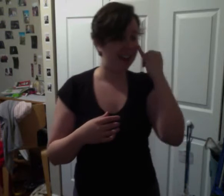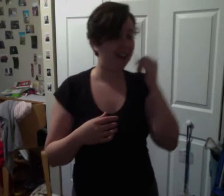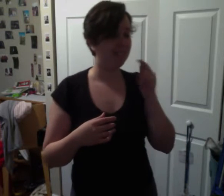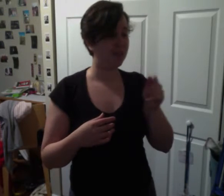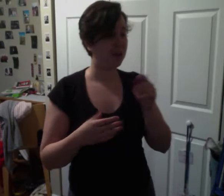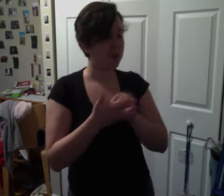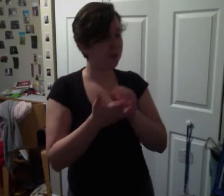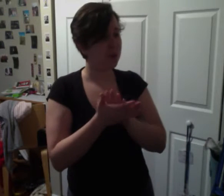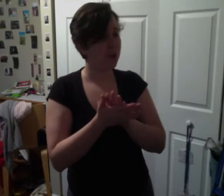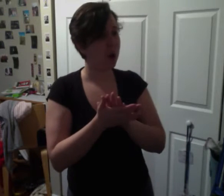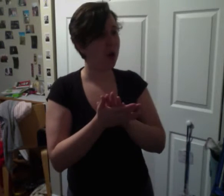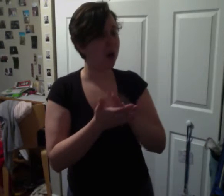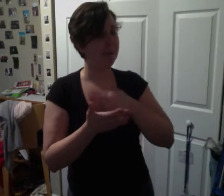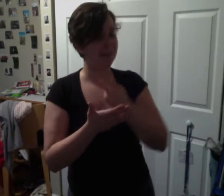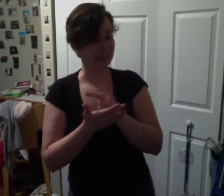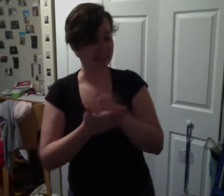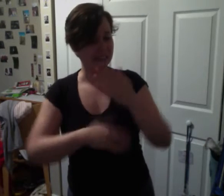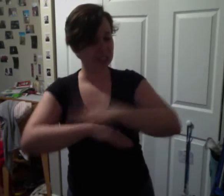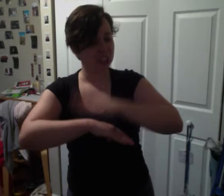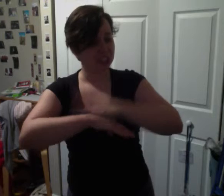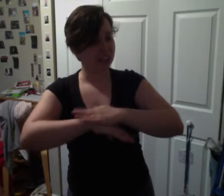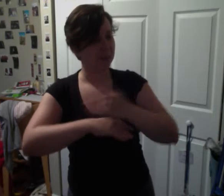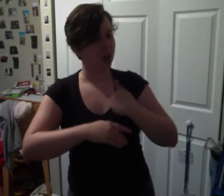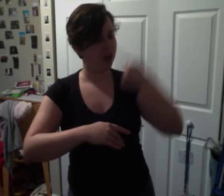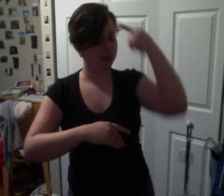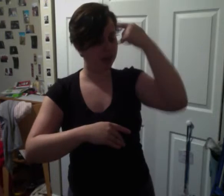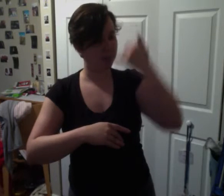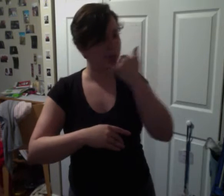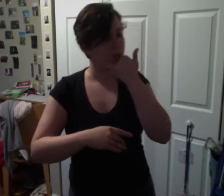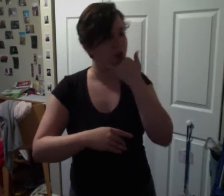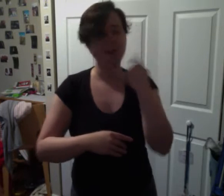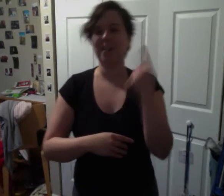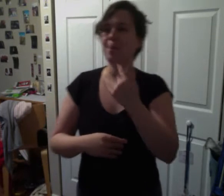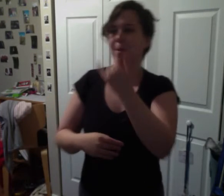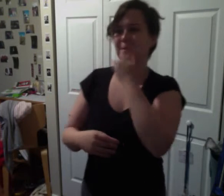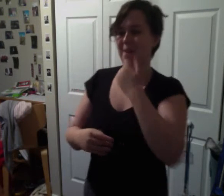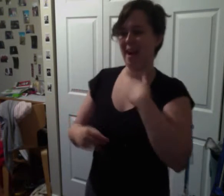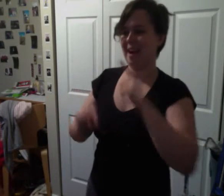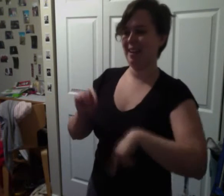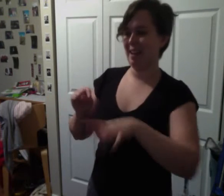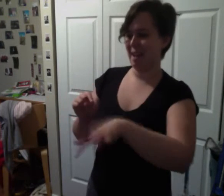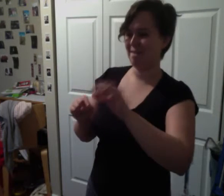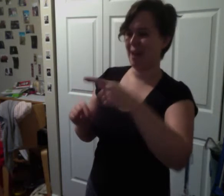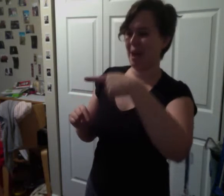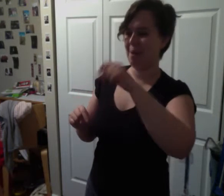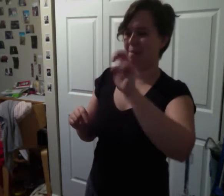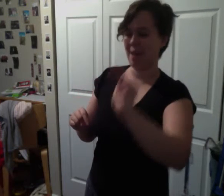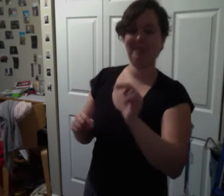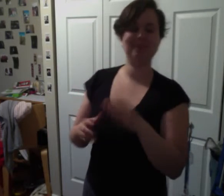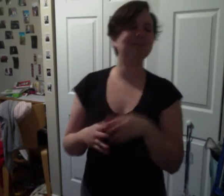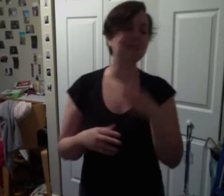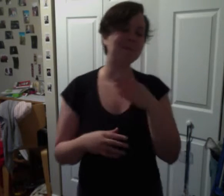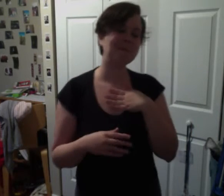a love letter to me Well, every the only morning. thing that could possibly be wrong is I couldn't find a silly pen. To my princess, the weather out today